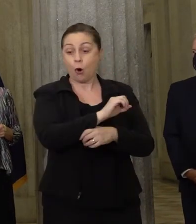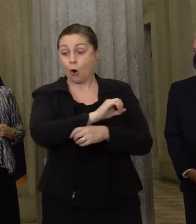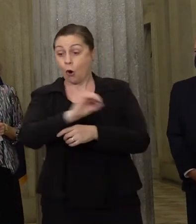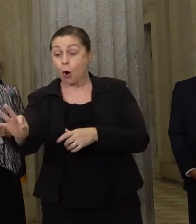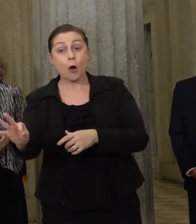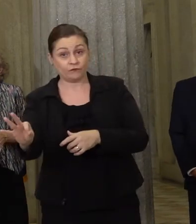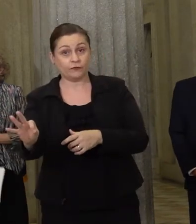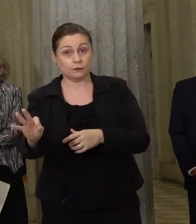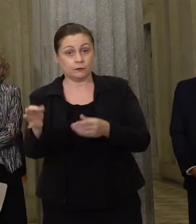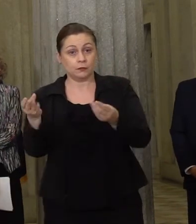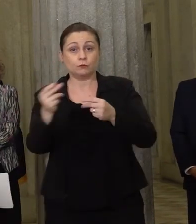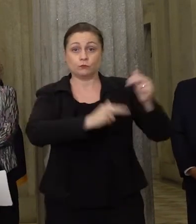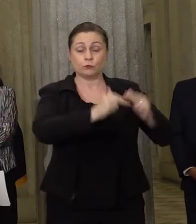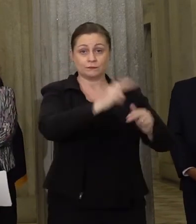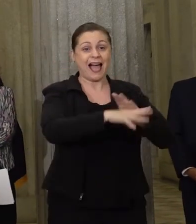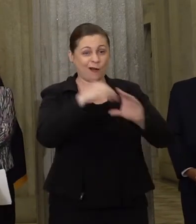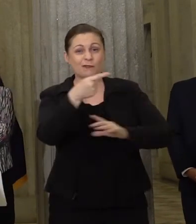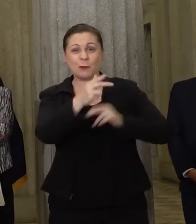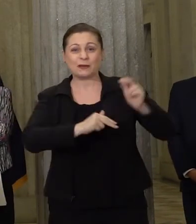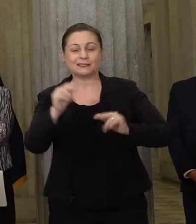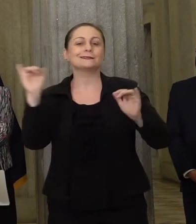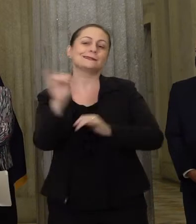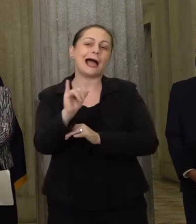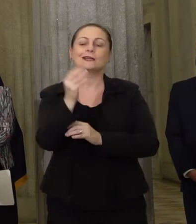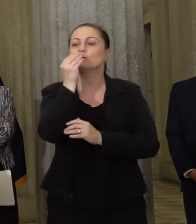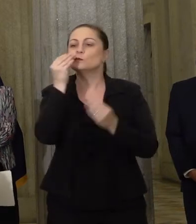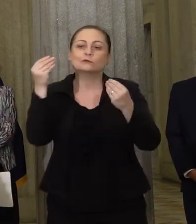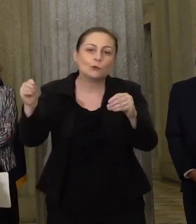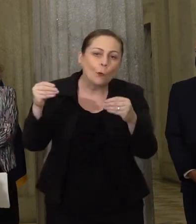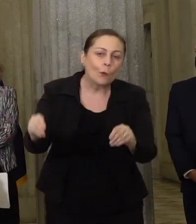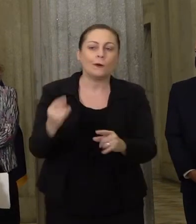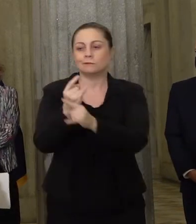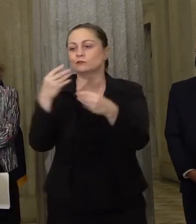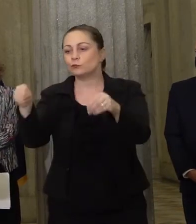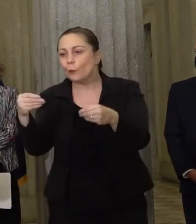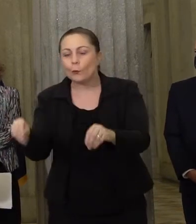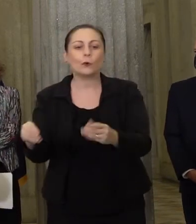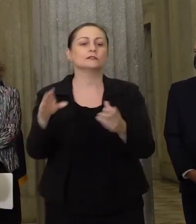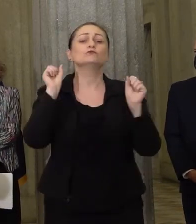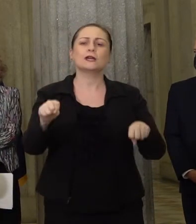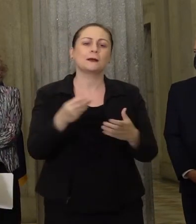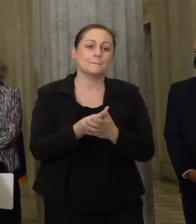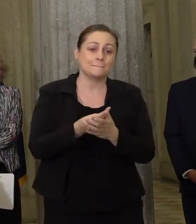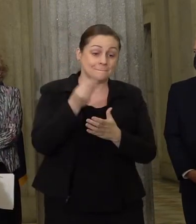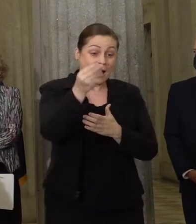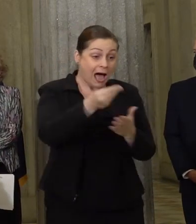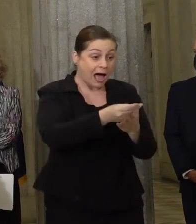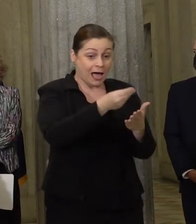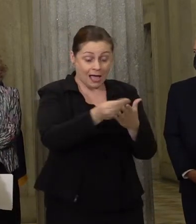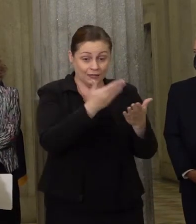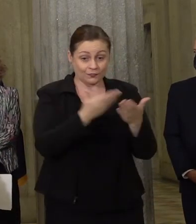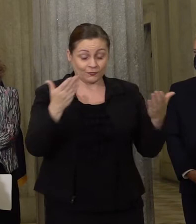we issue are based on grocery stores or convenience stores or places where you buy and then you